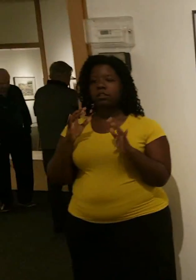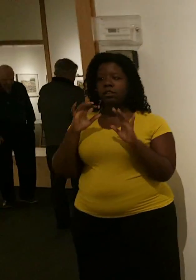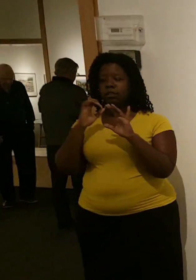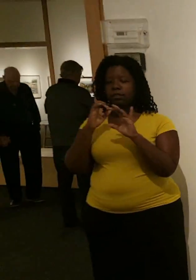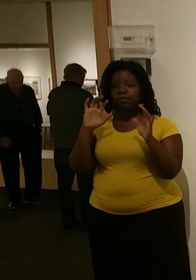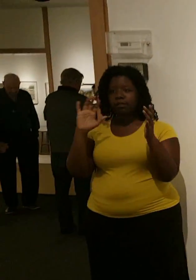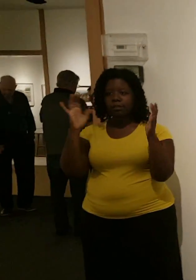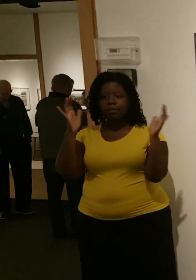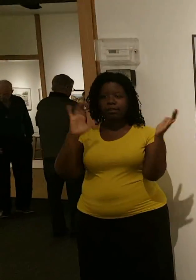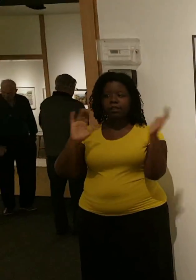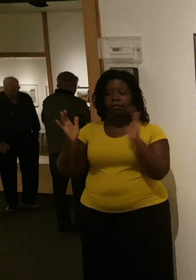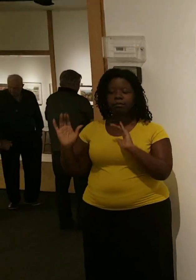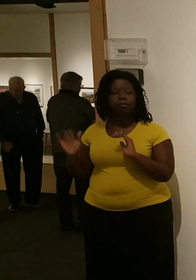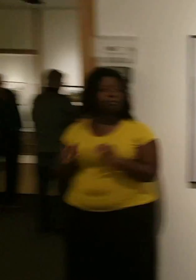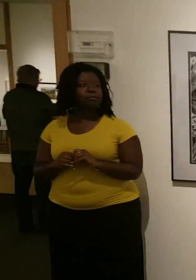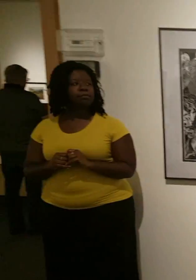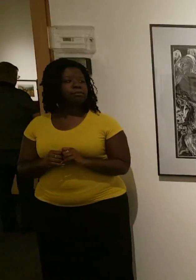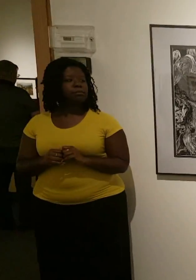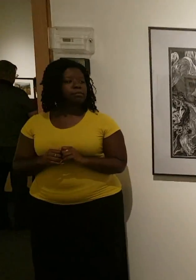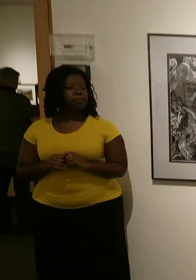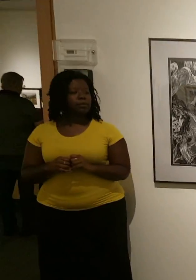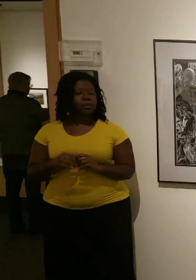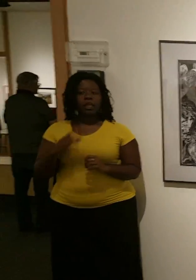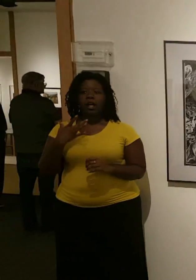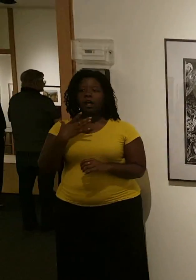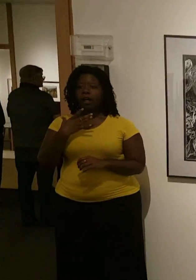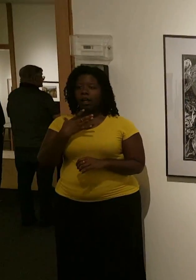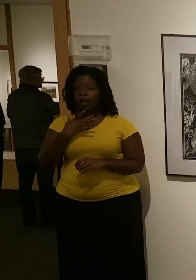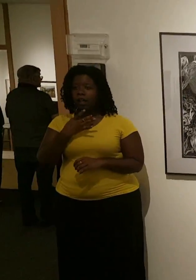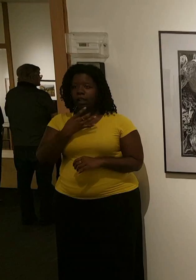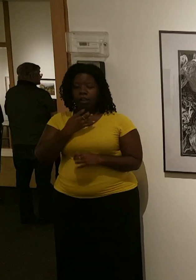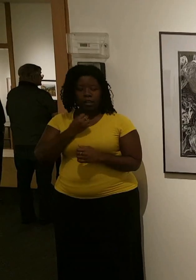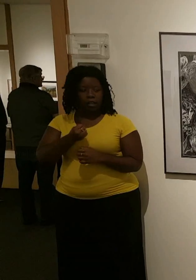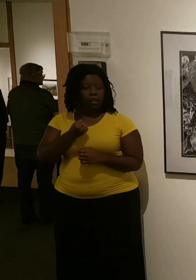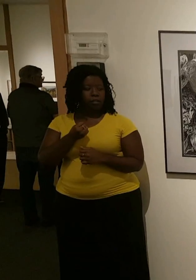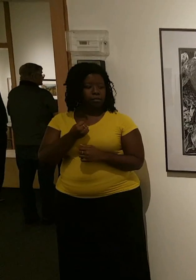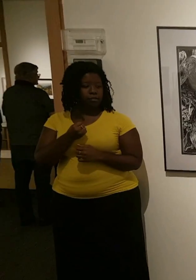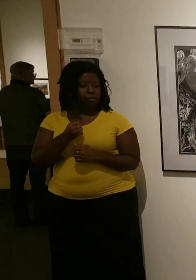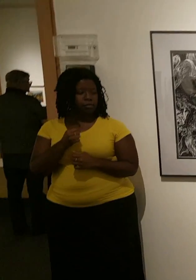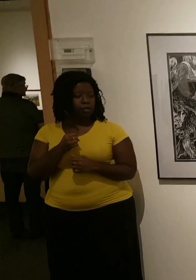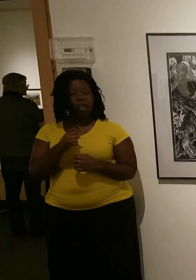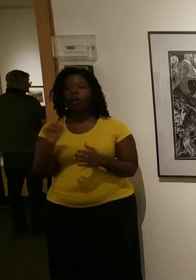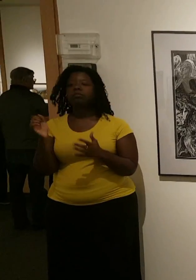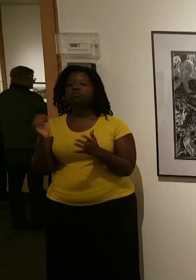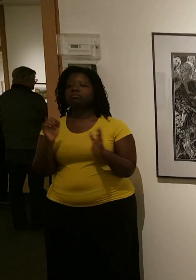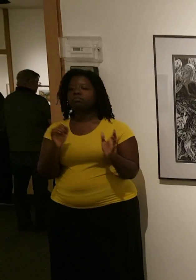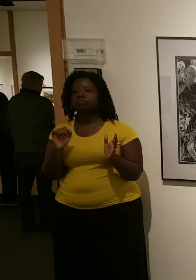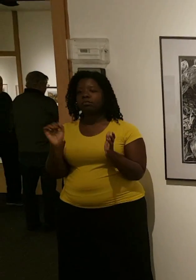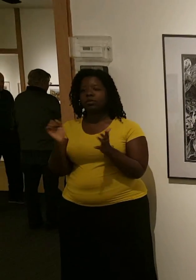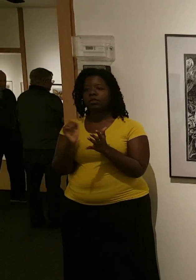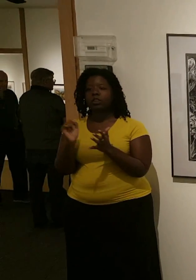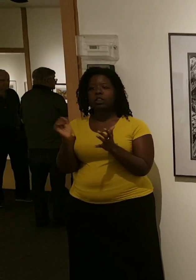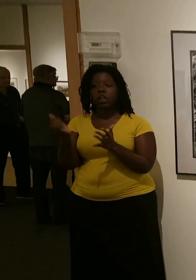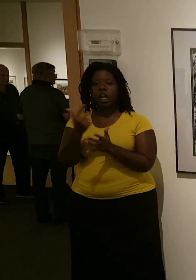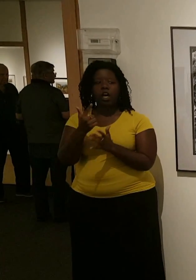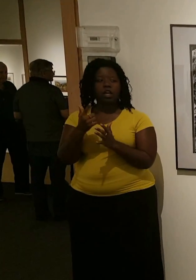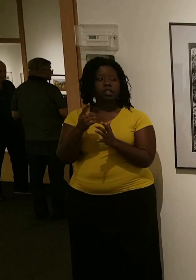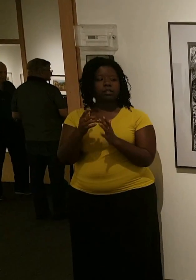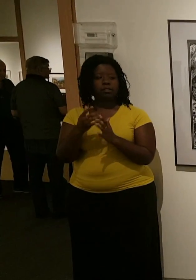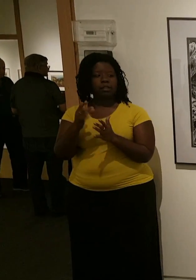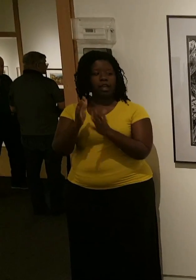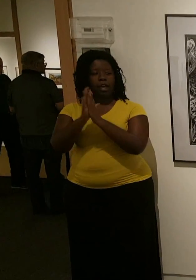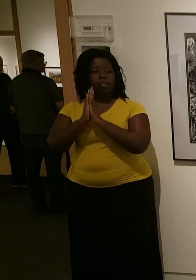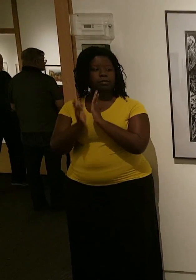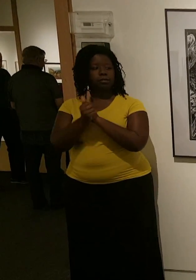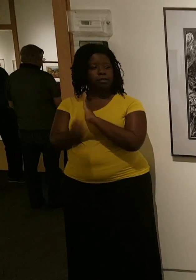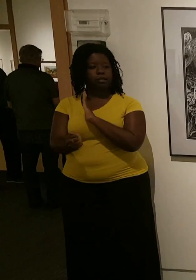and contrast, and I love textures. And I everybody asks me what my technique is.